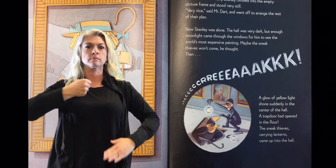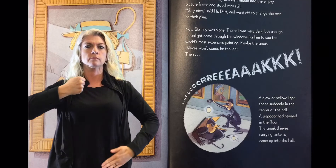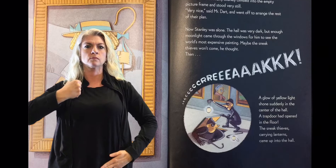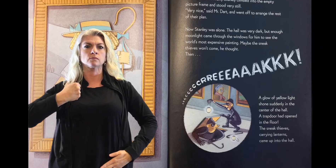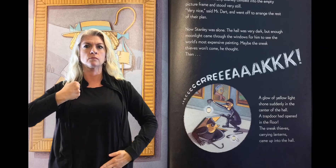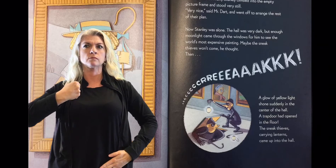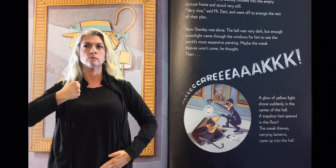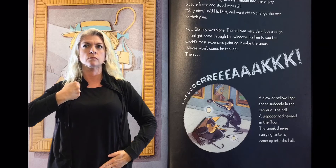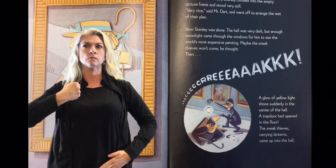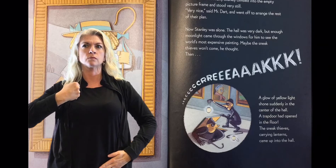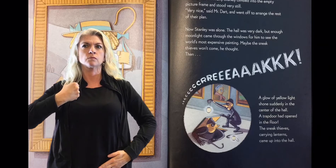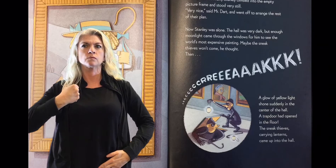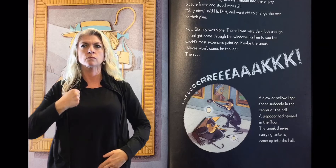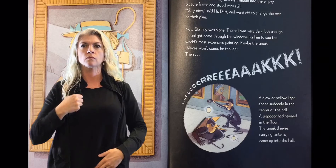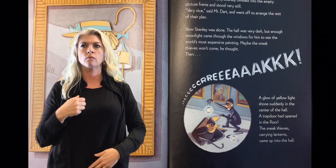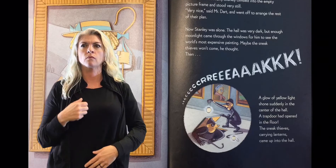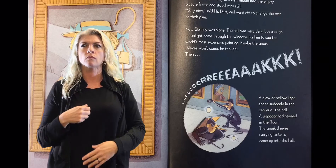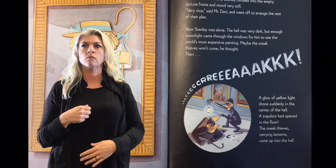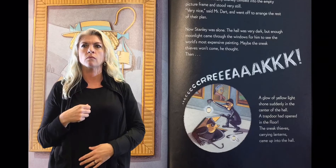still.